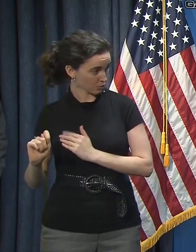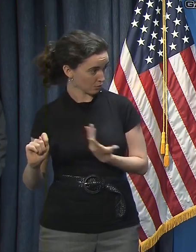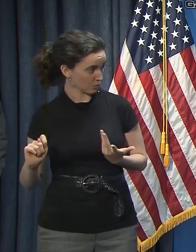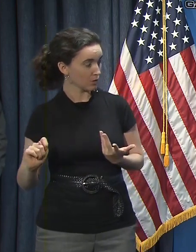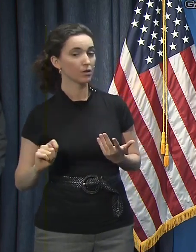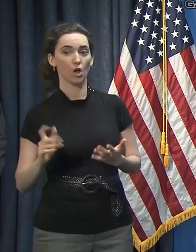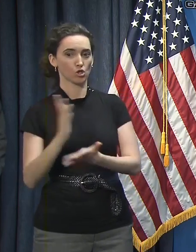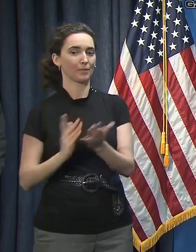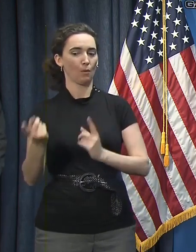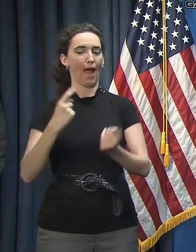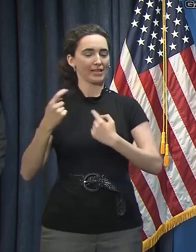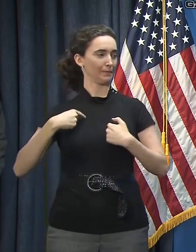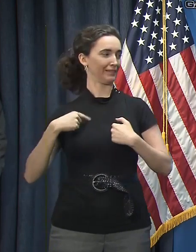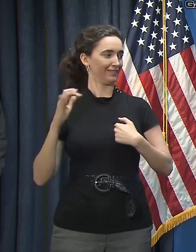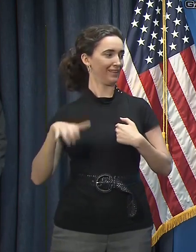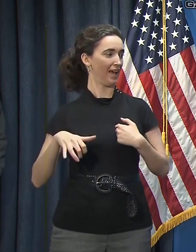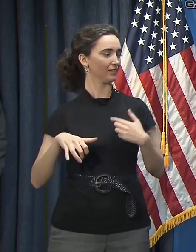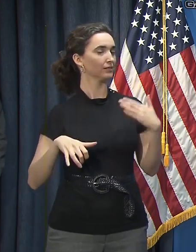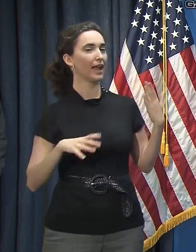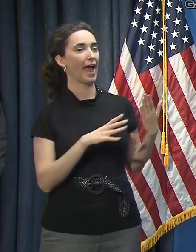had questions about this. And then